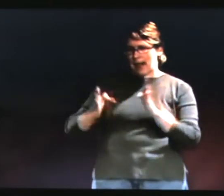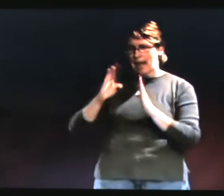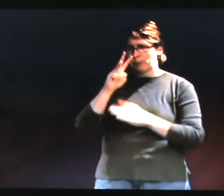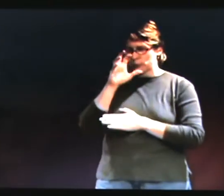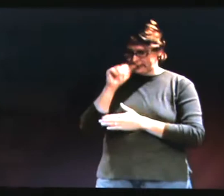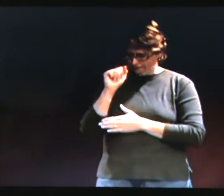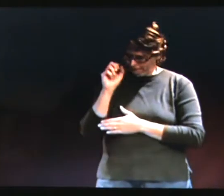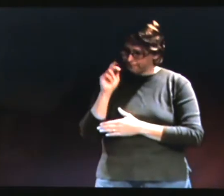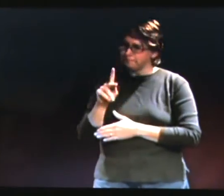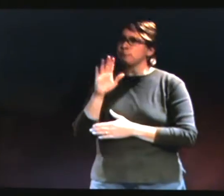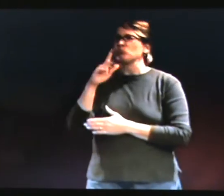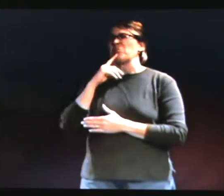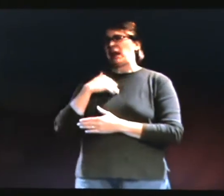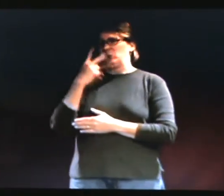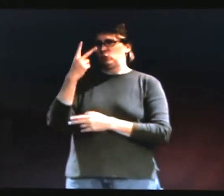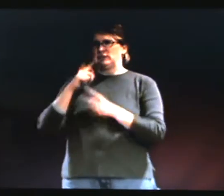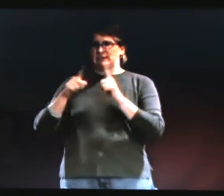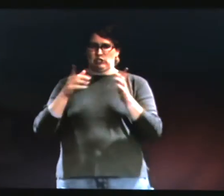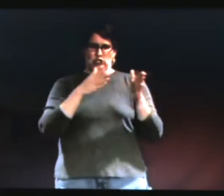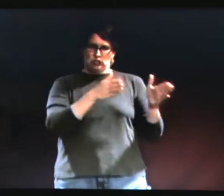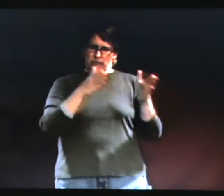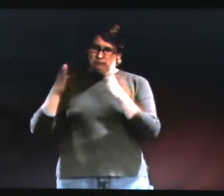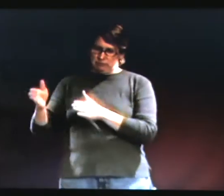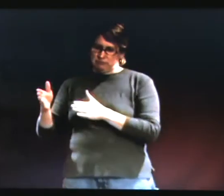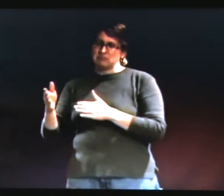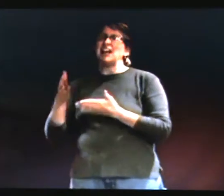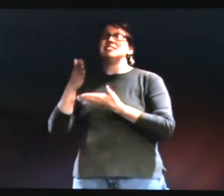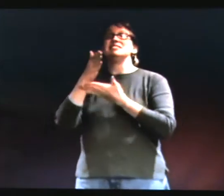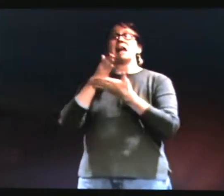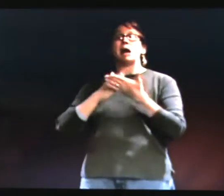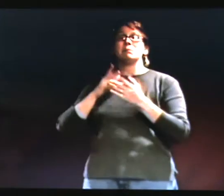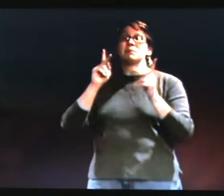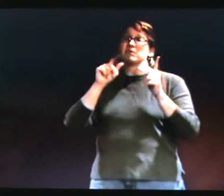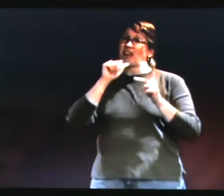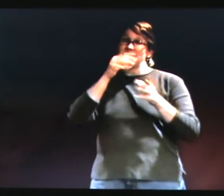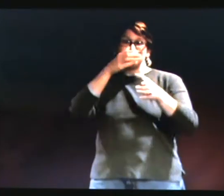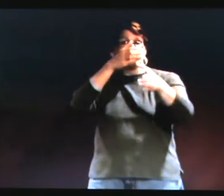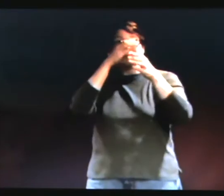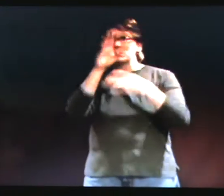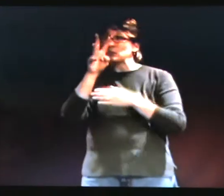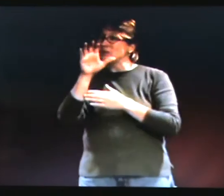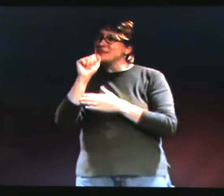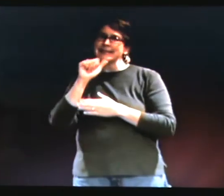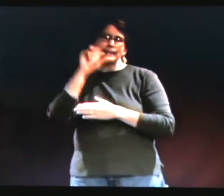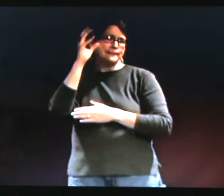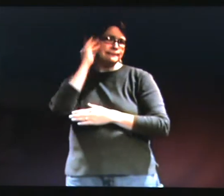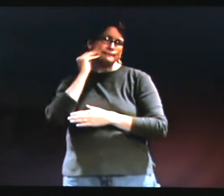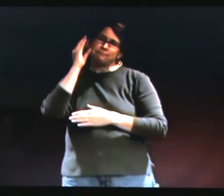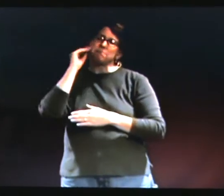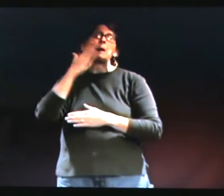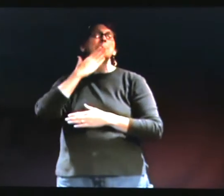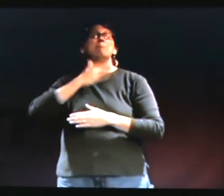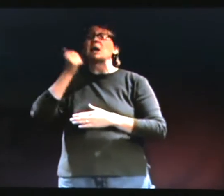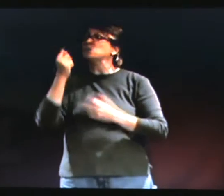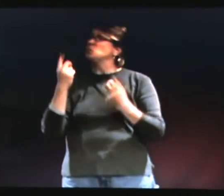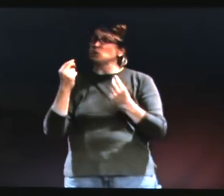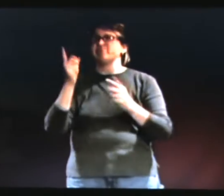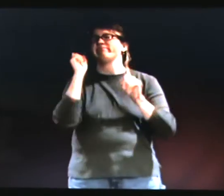Well, people always ask me how to plan for a trip. And there's a couple different ways. If some people don't have